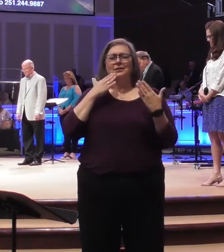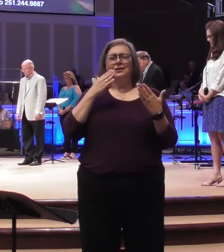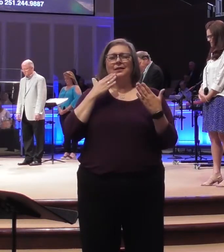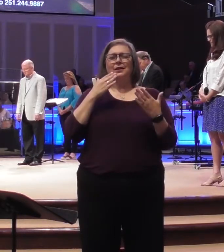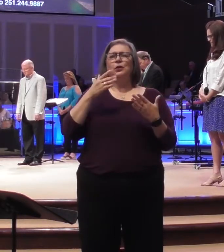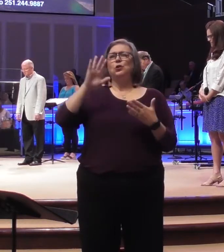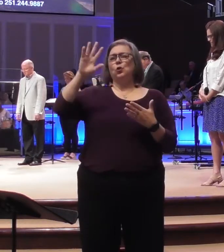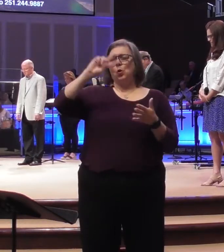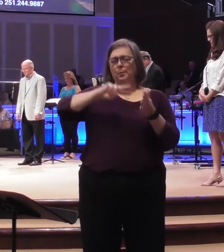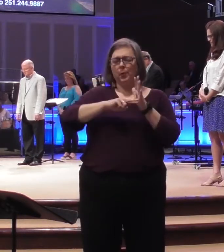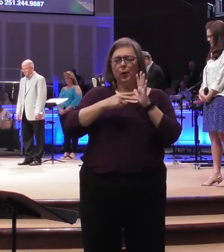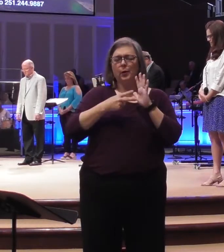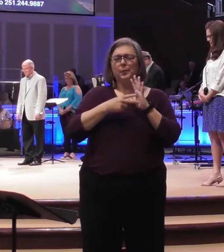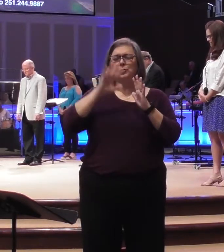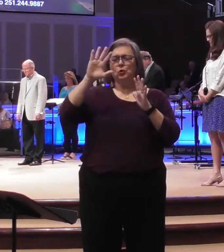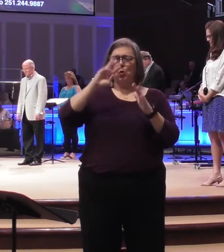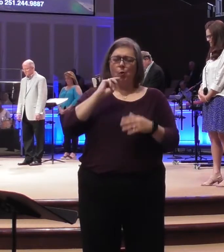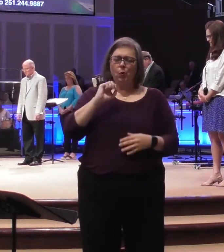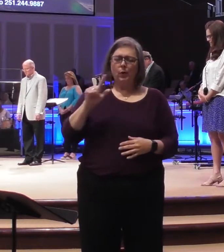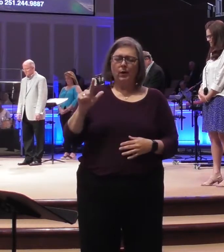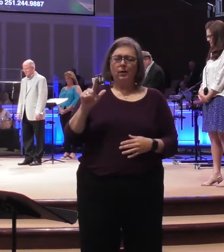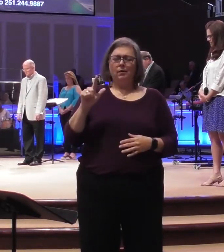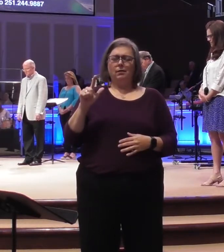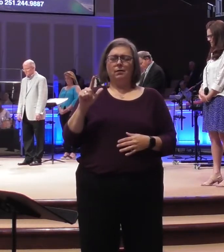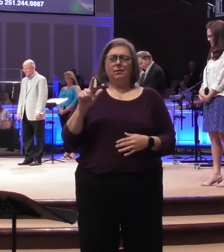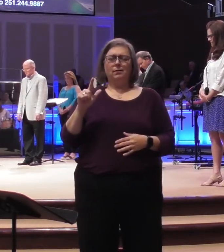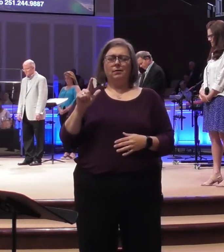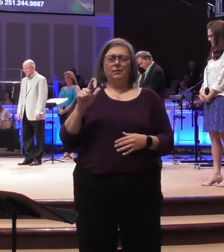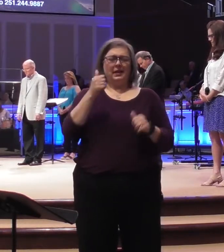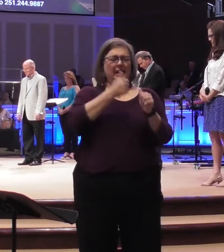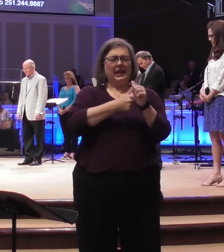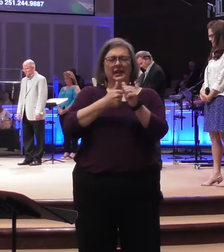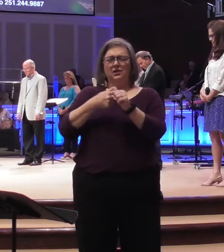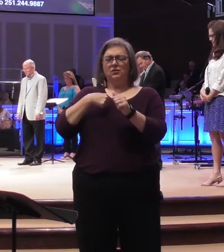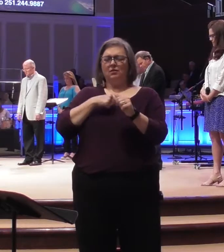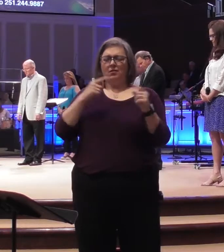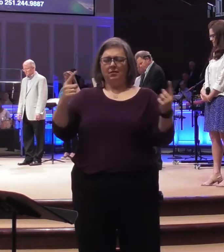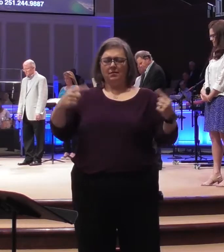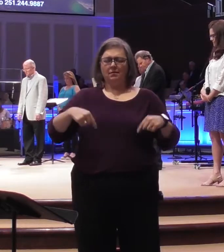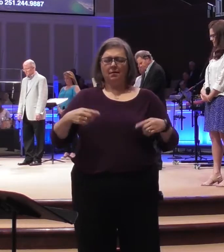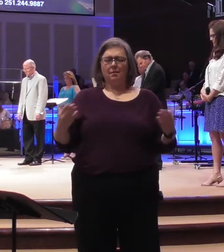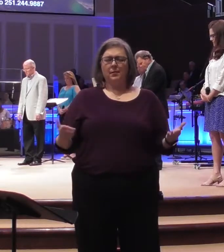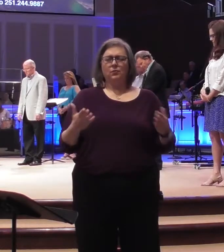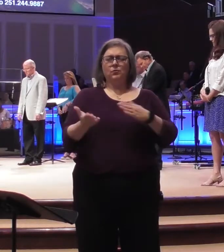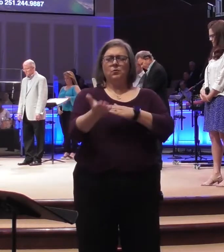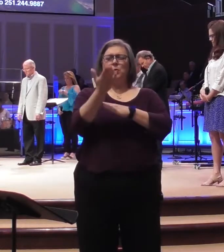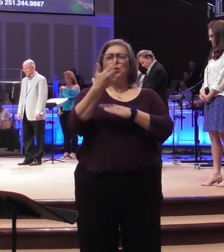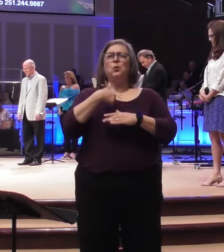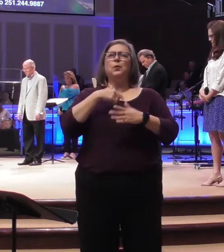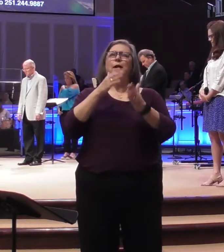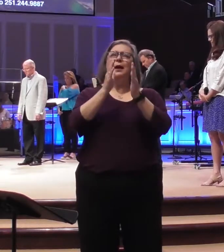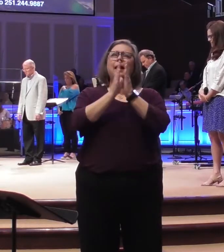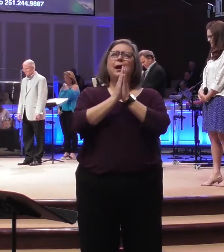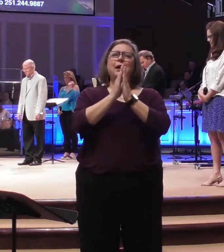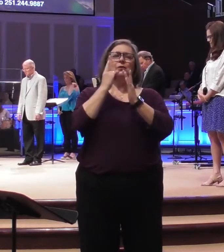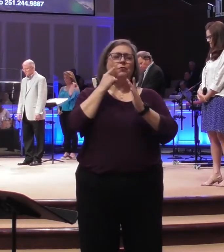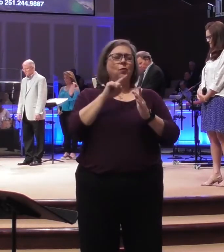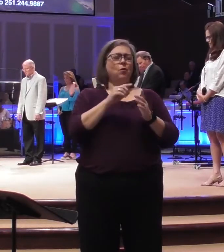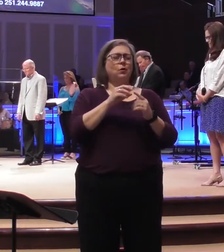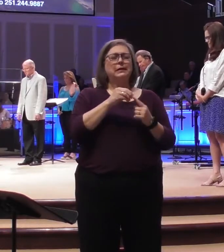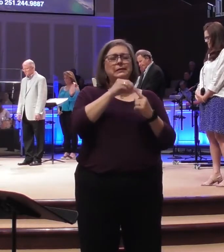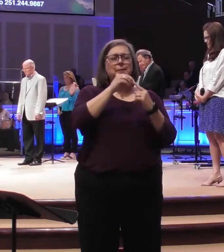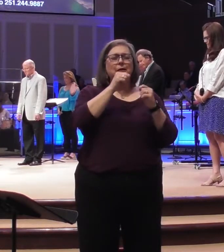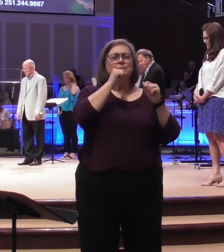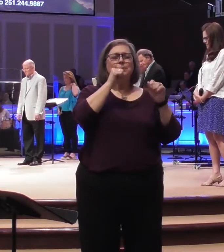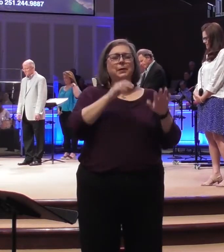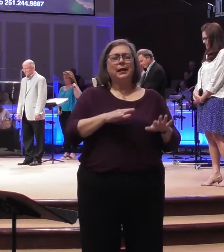your purpose and your will that each one of us are here this morning. Lord, we ask for special blessings for